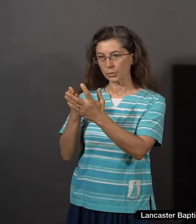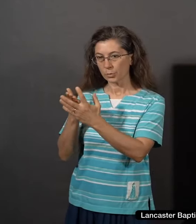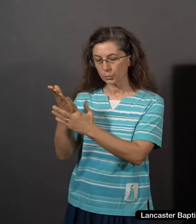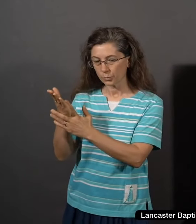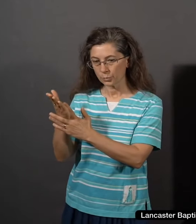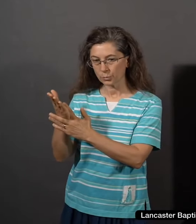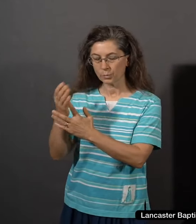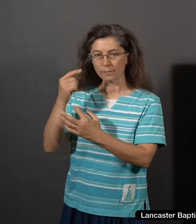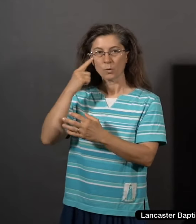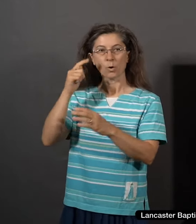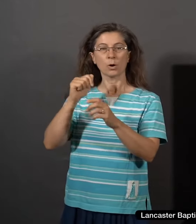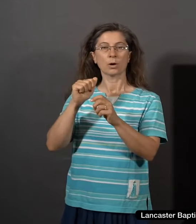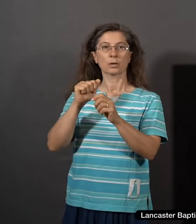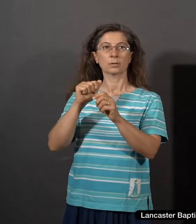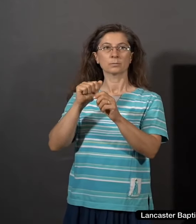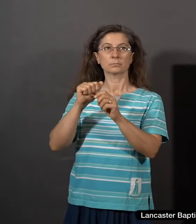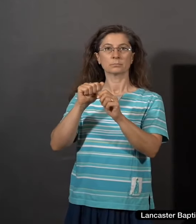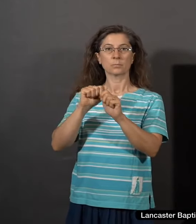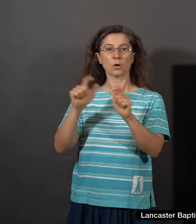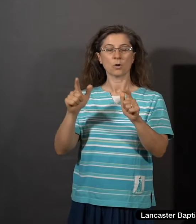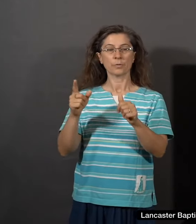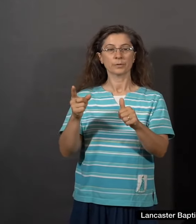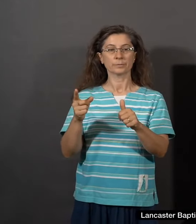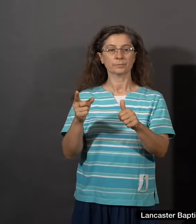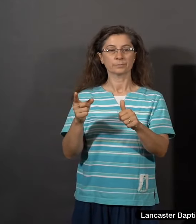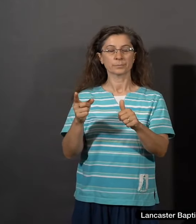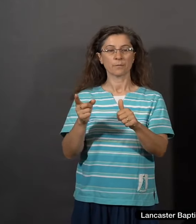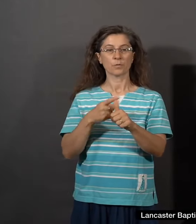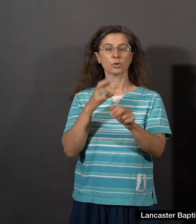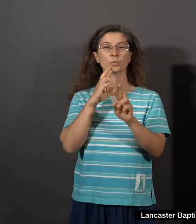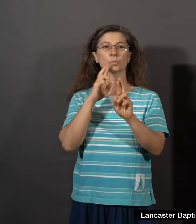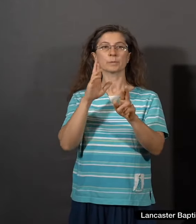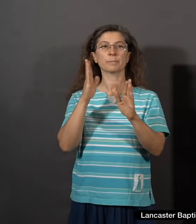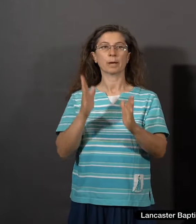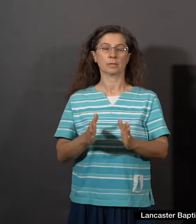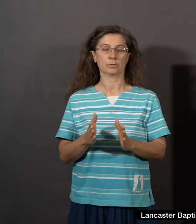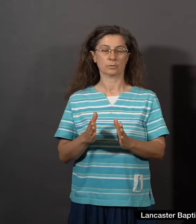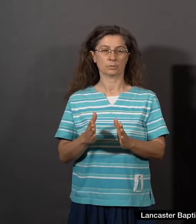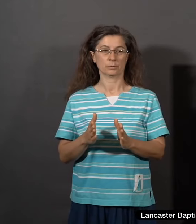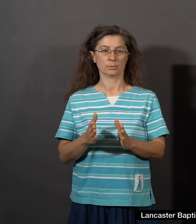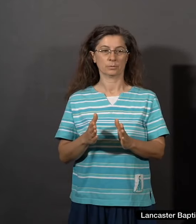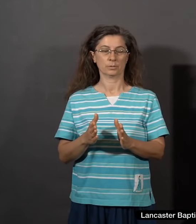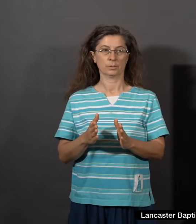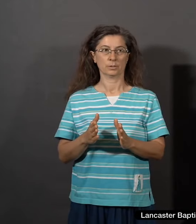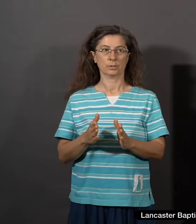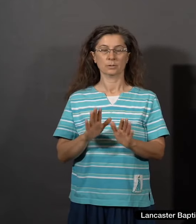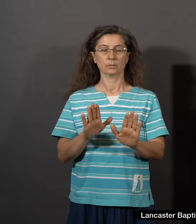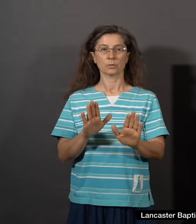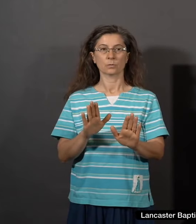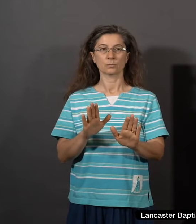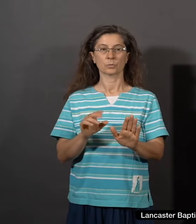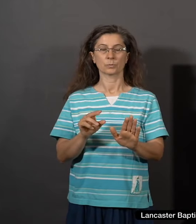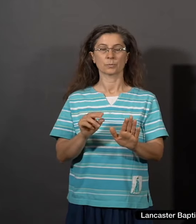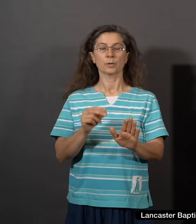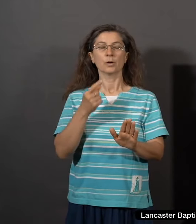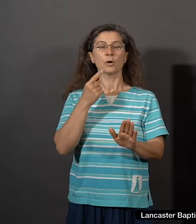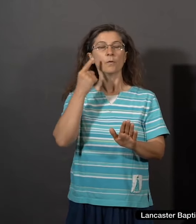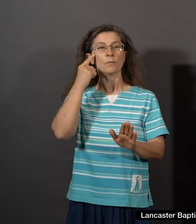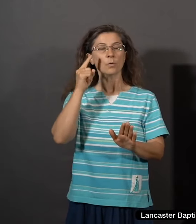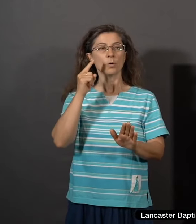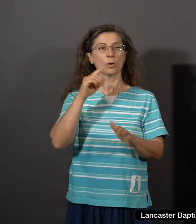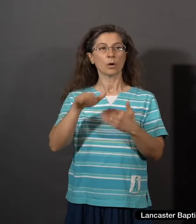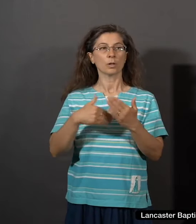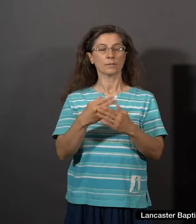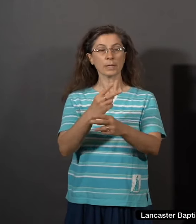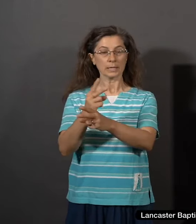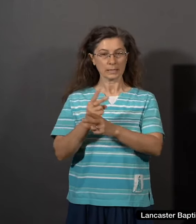all of our uh first responders and uh and uh for excuse me for our caregivers if you'd like to drive